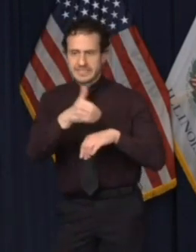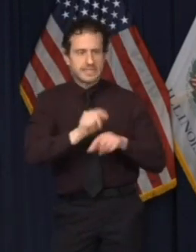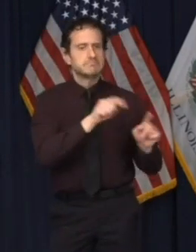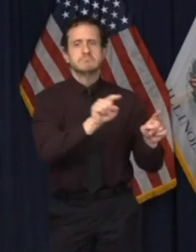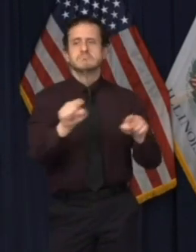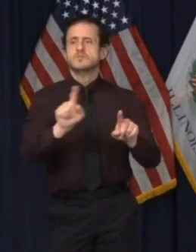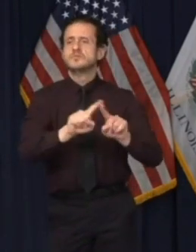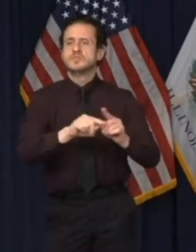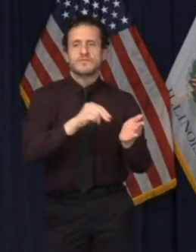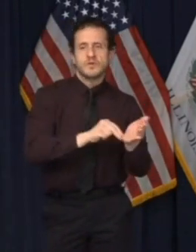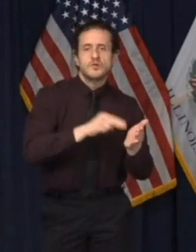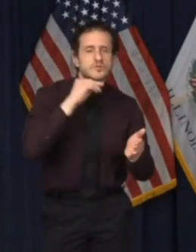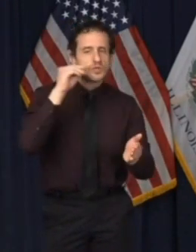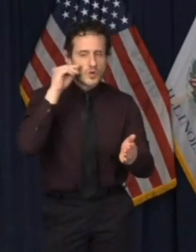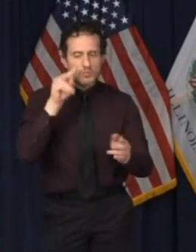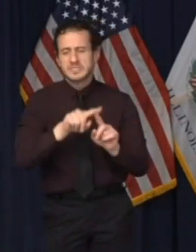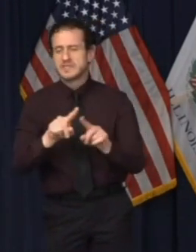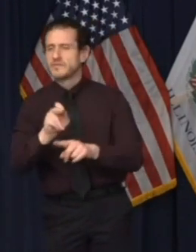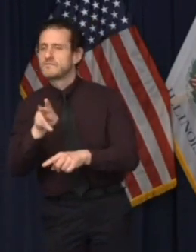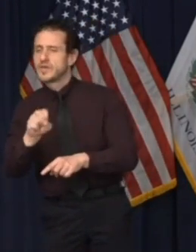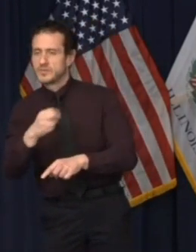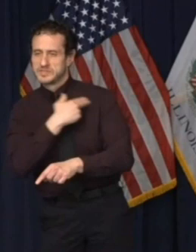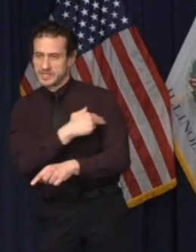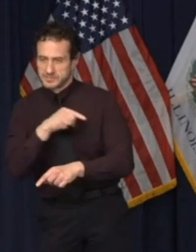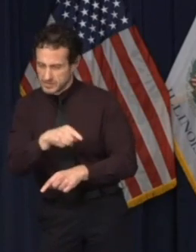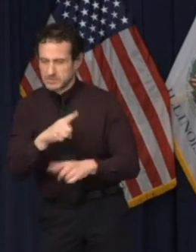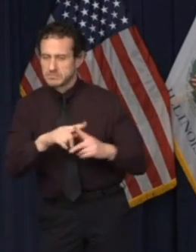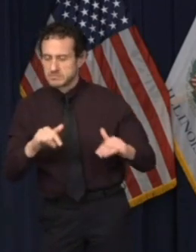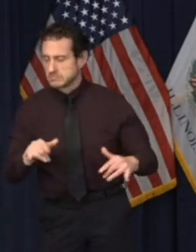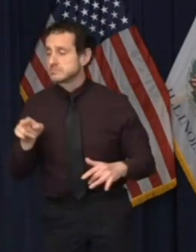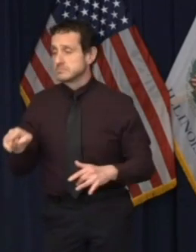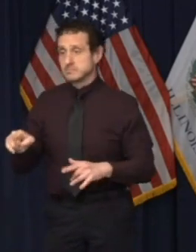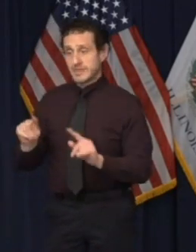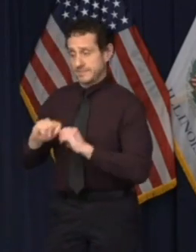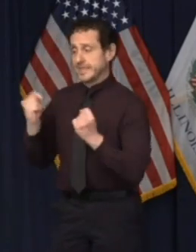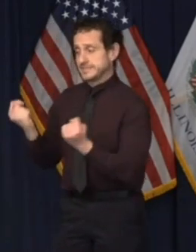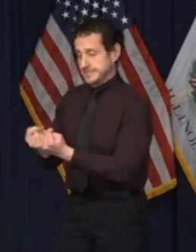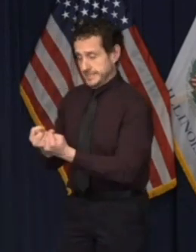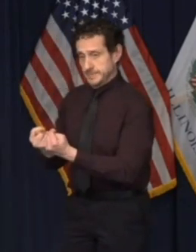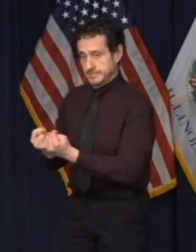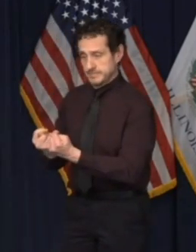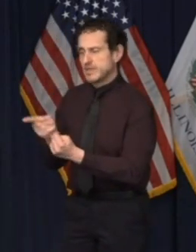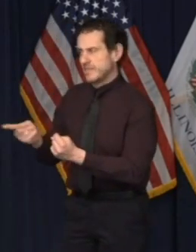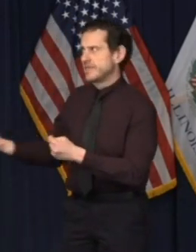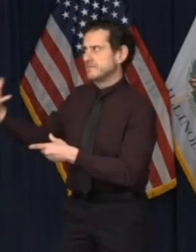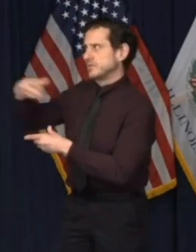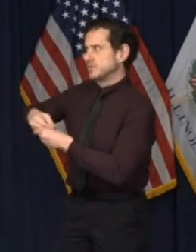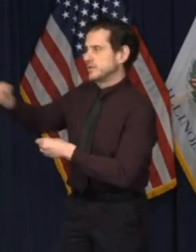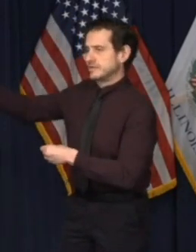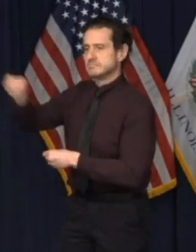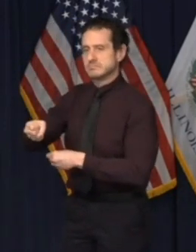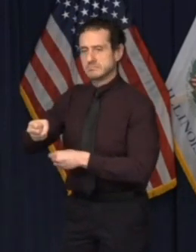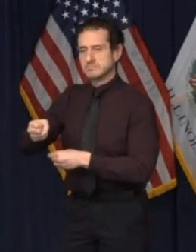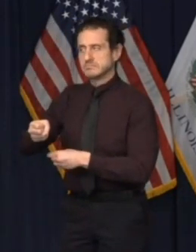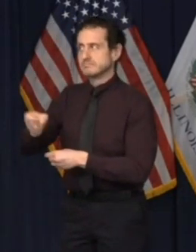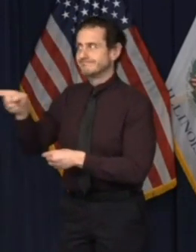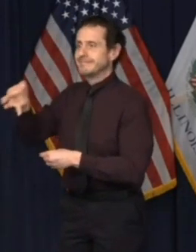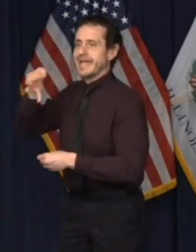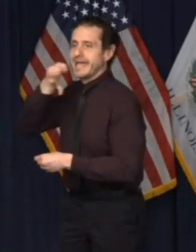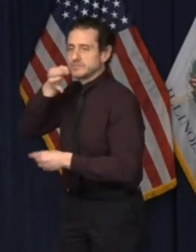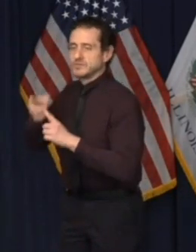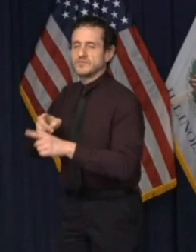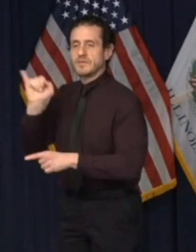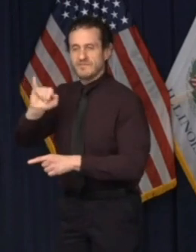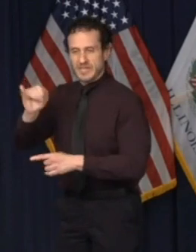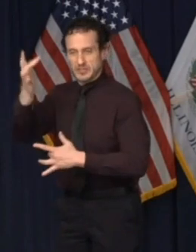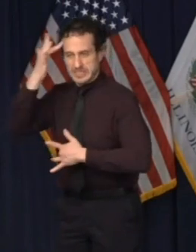The strike teams deployed have more recently evolved to include infectious disease control experts from the University